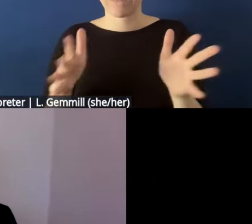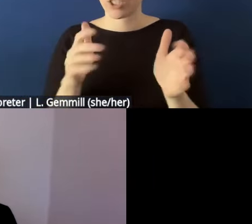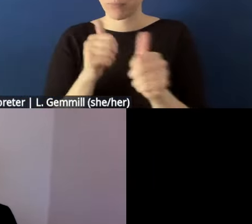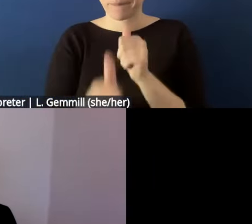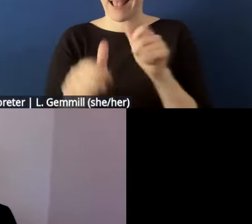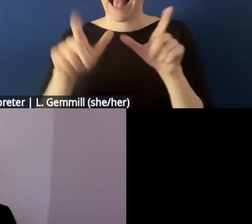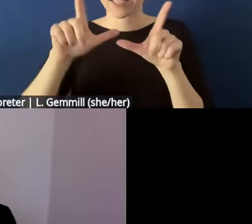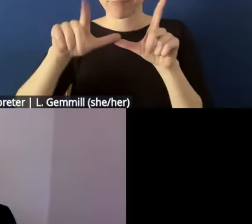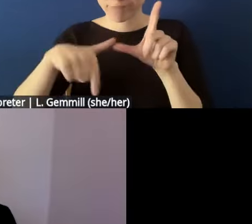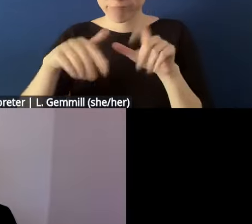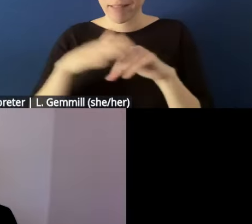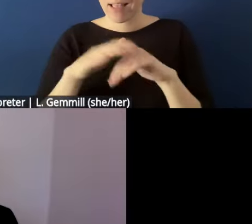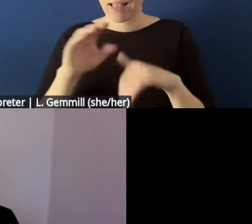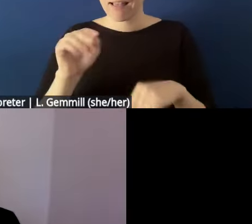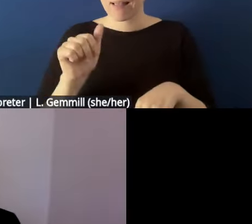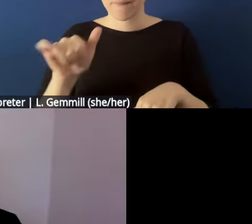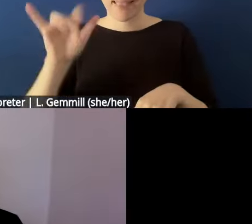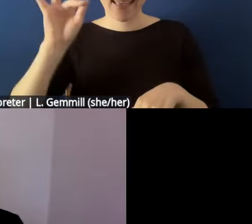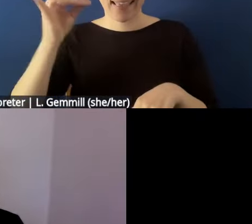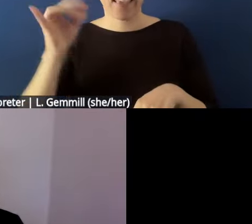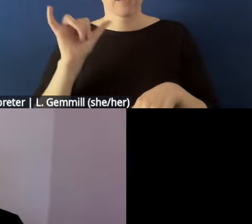is our evaluation. This is our recommendation.